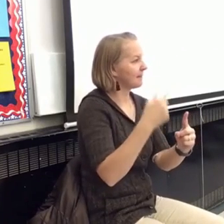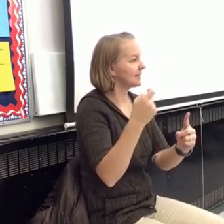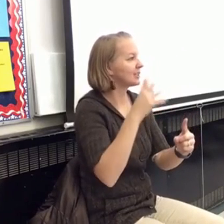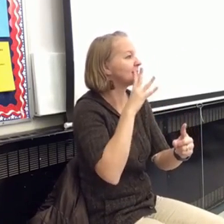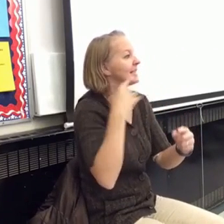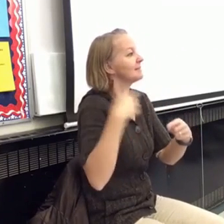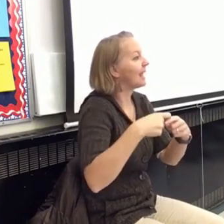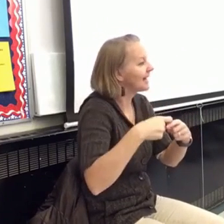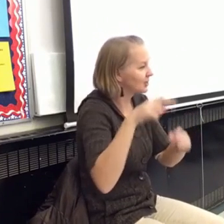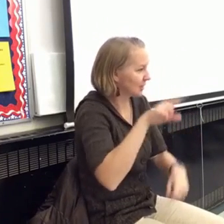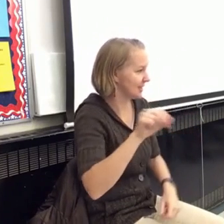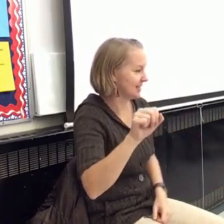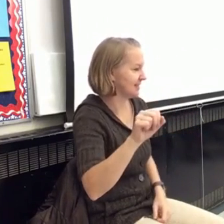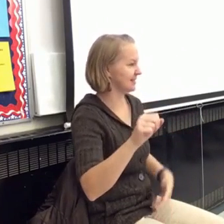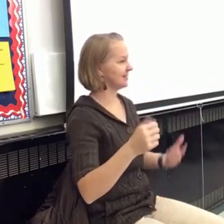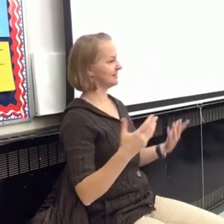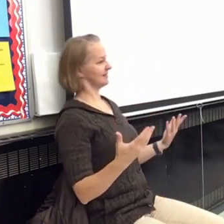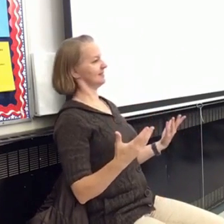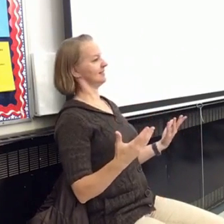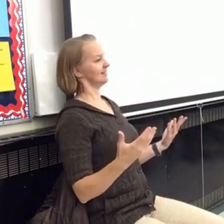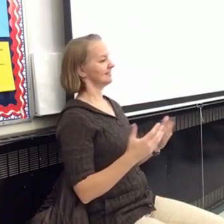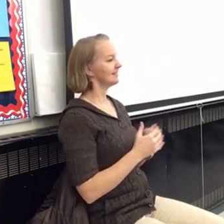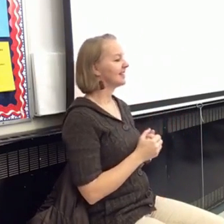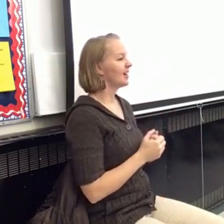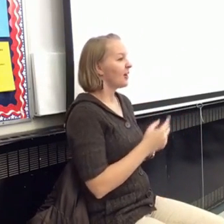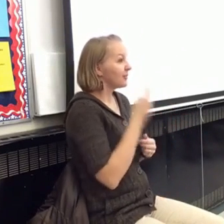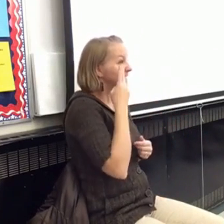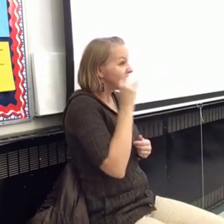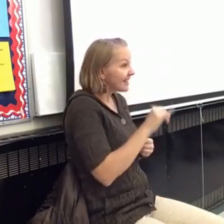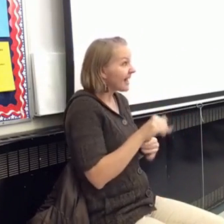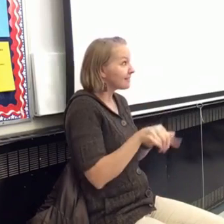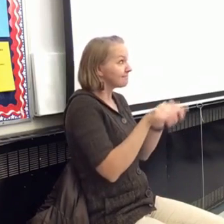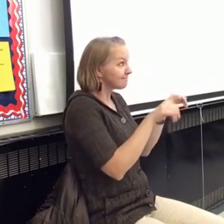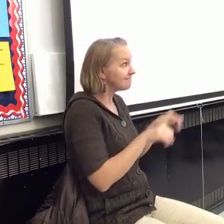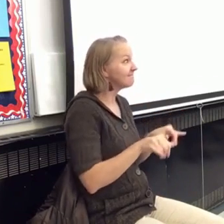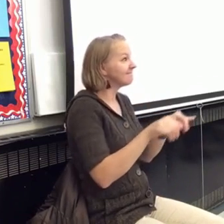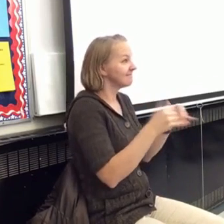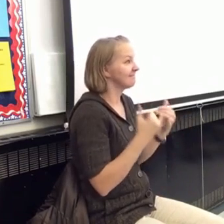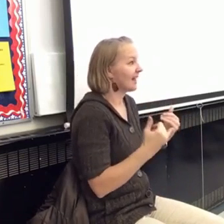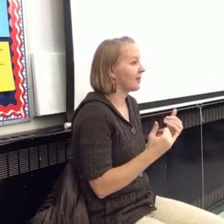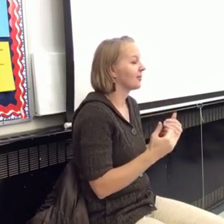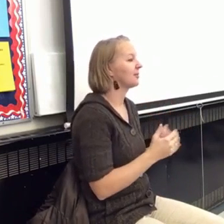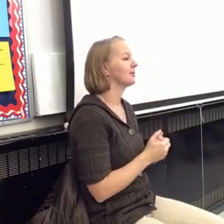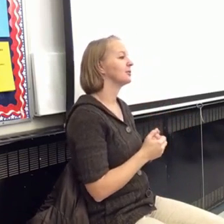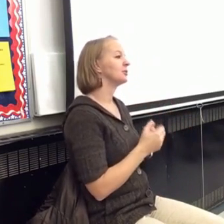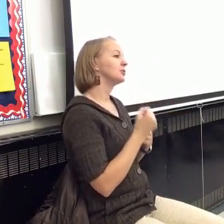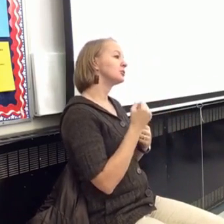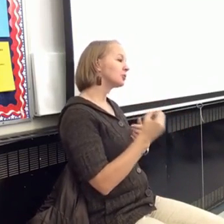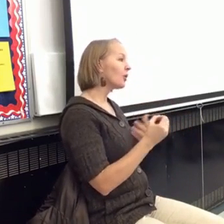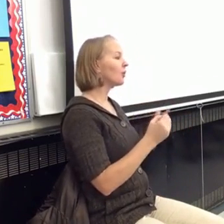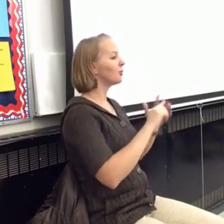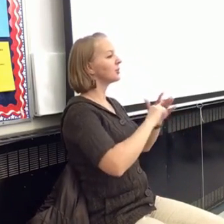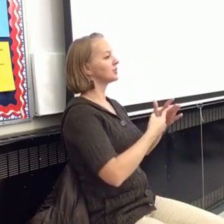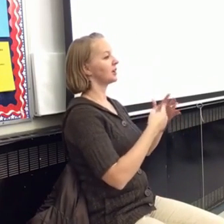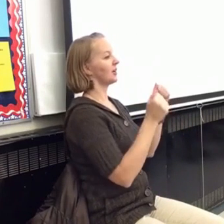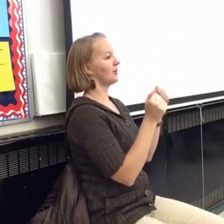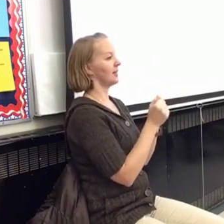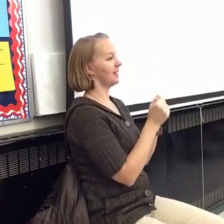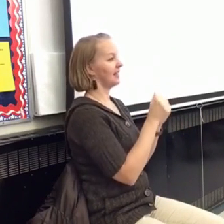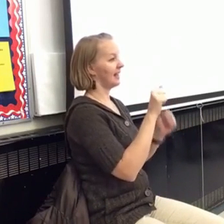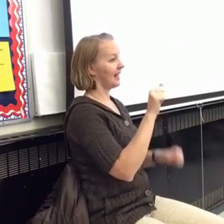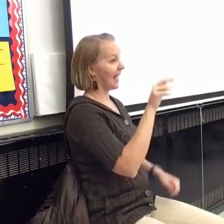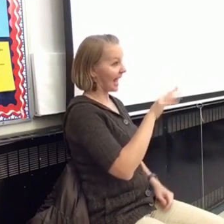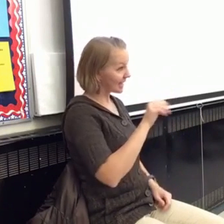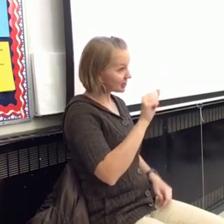There's a massive fear of immigrants all throughout, and we see that as a continuity during this time as well. So we're going to start with the